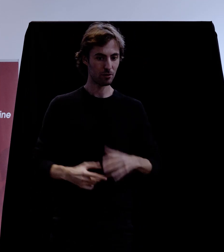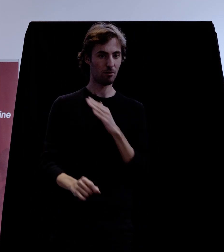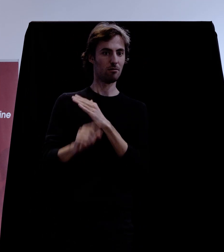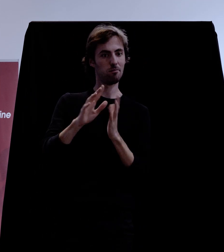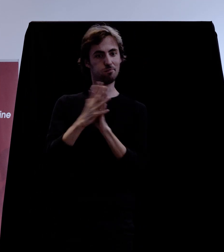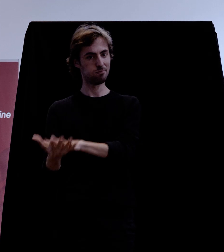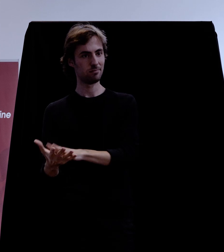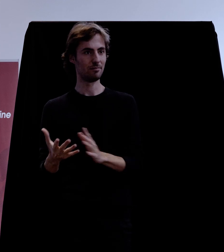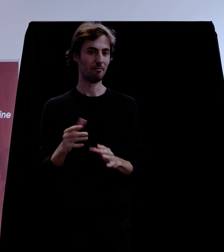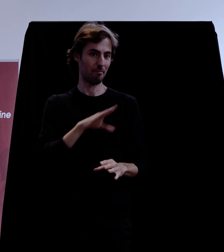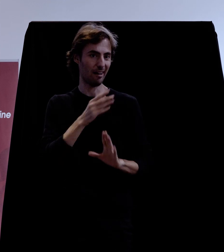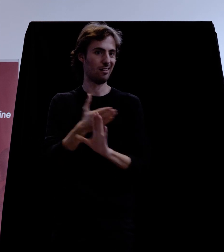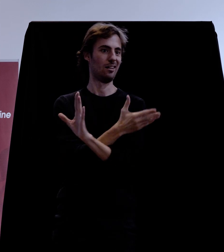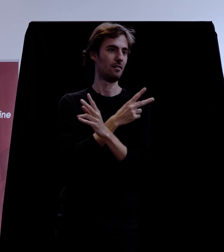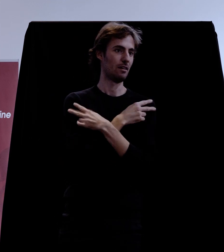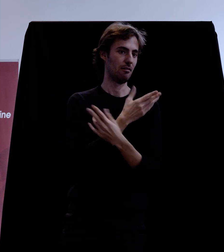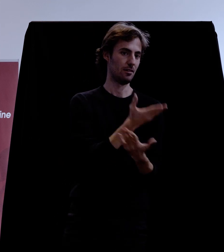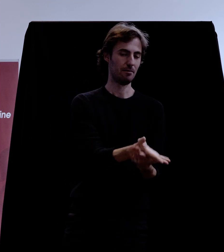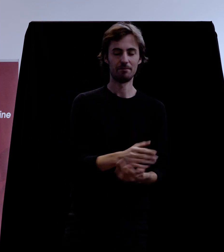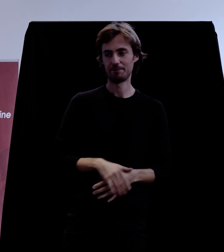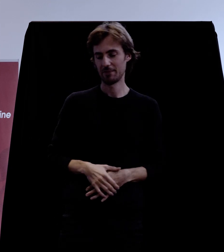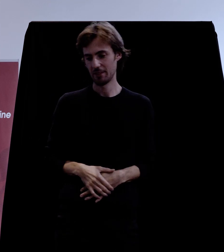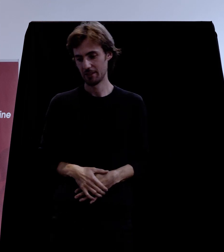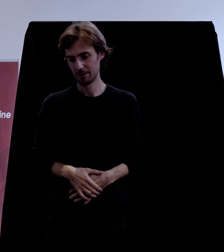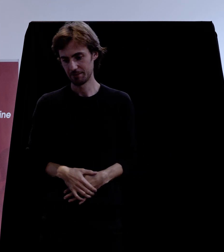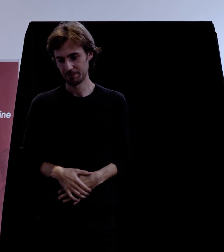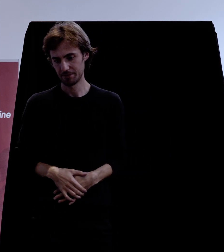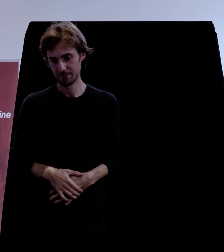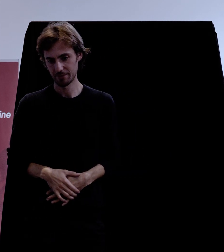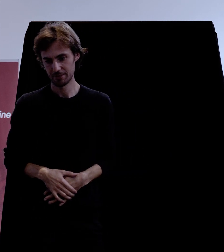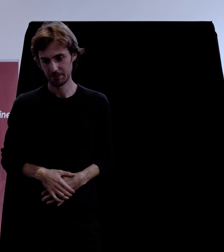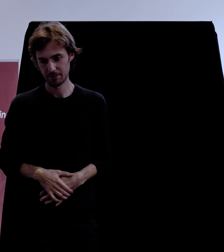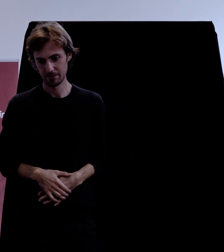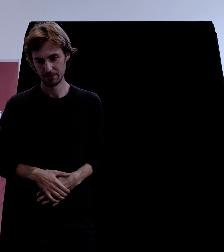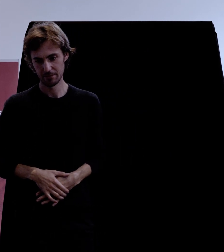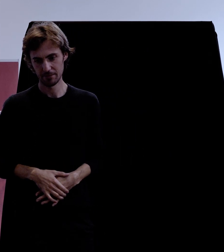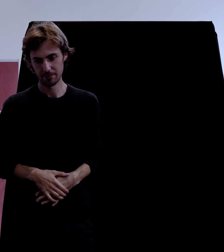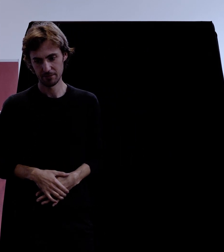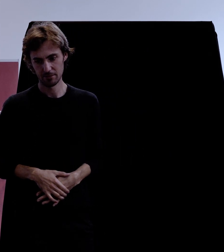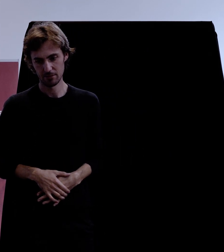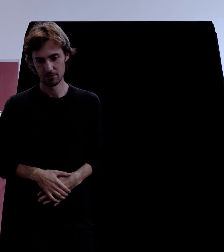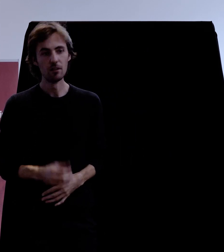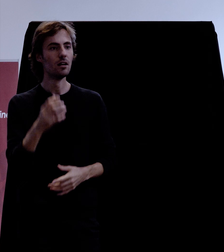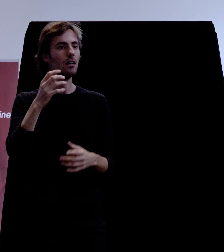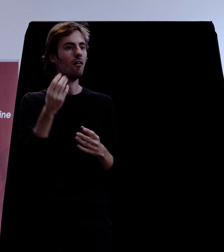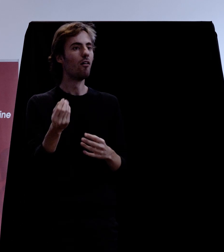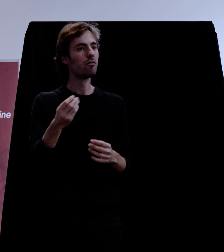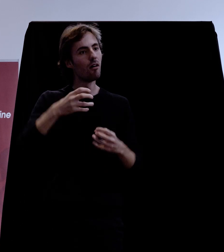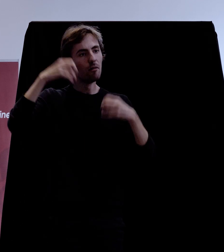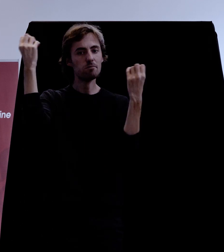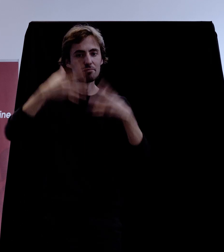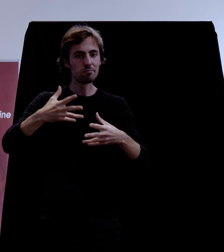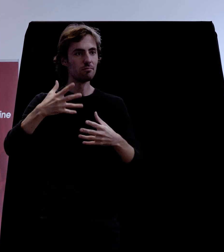very suddenly develop really unusual, challenging behavior. All of a sudden, over time you can see